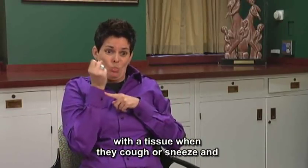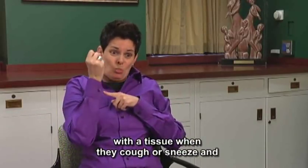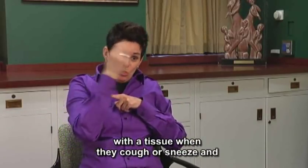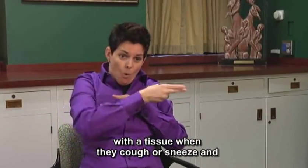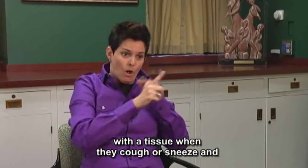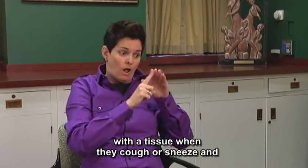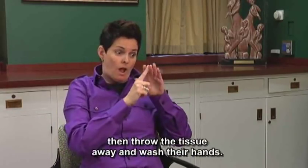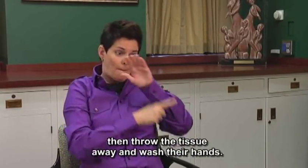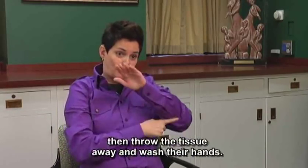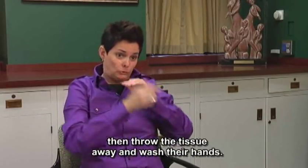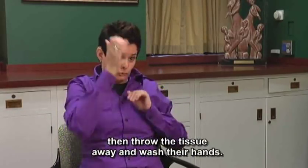and wash their hands